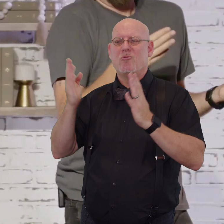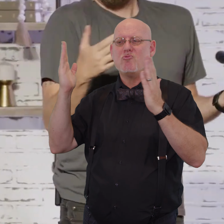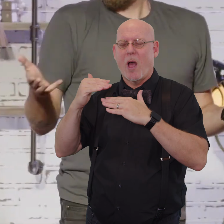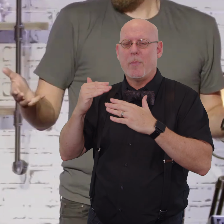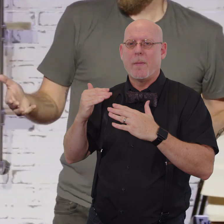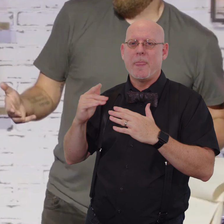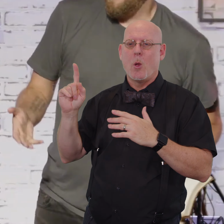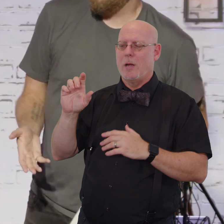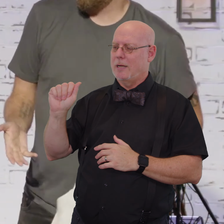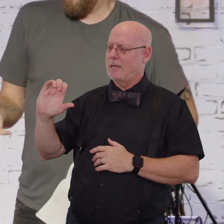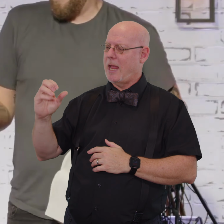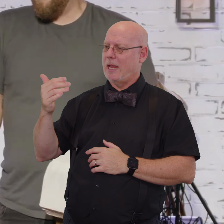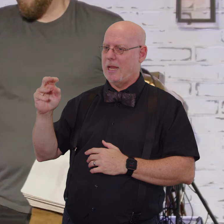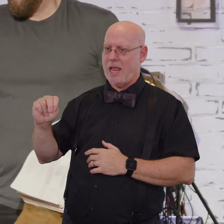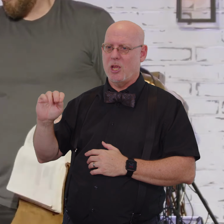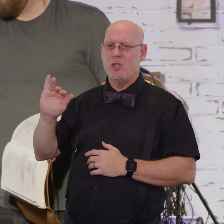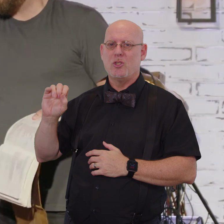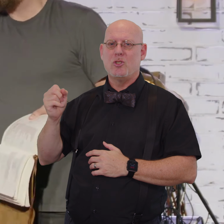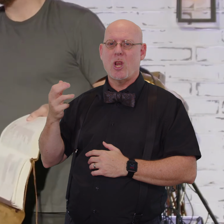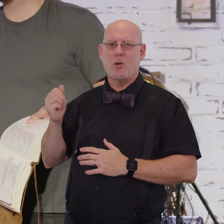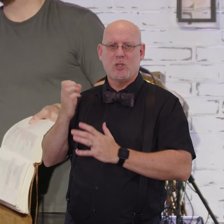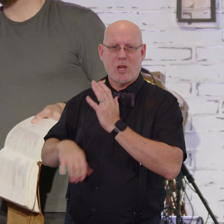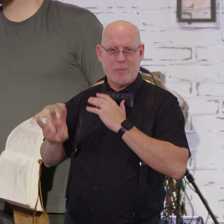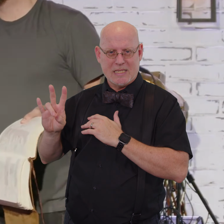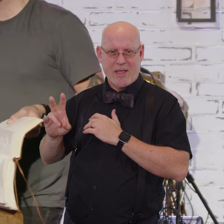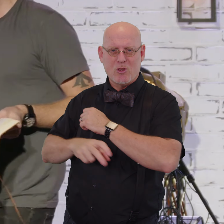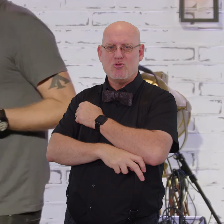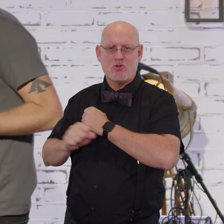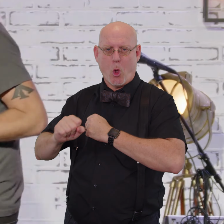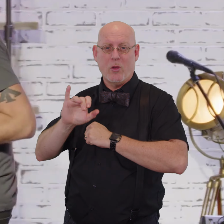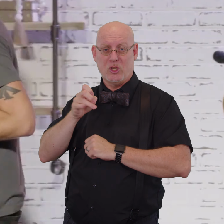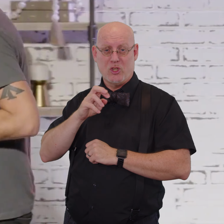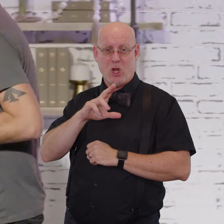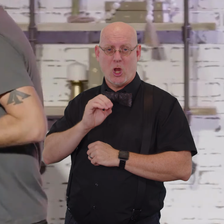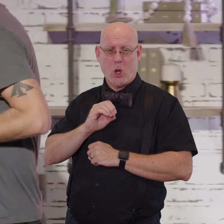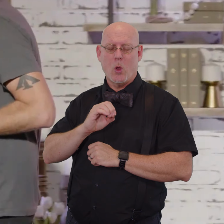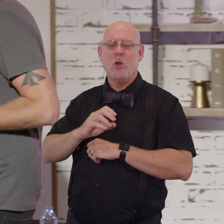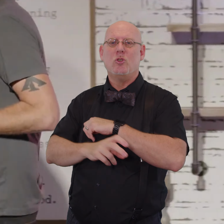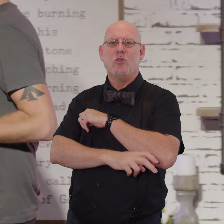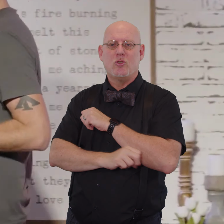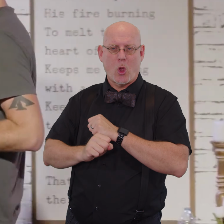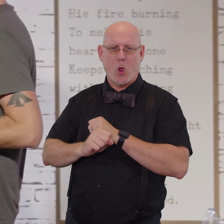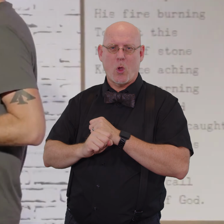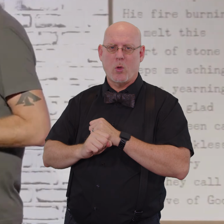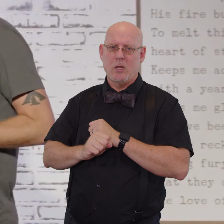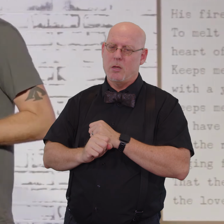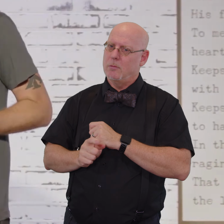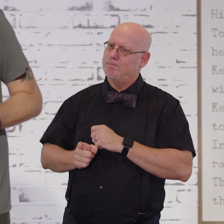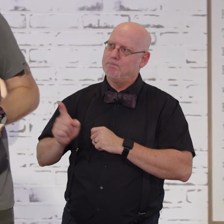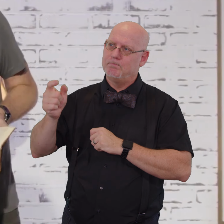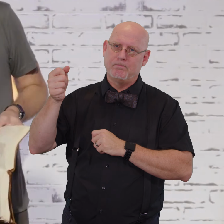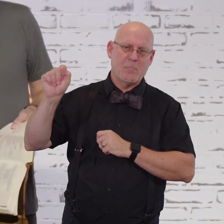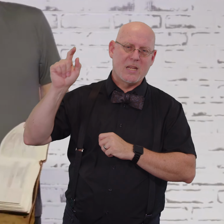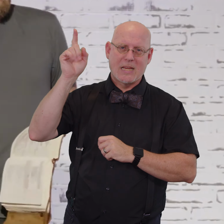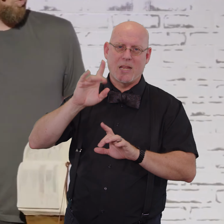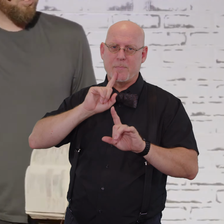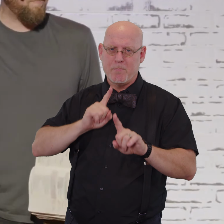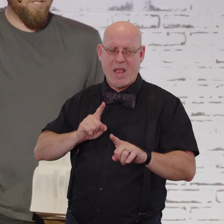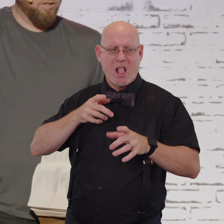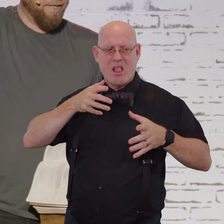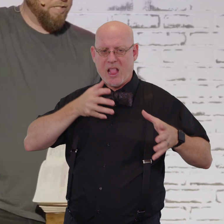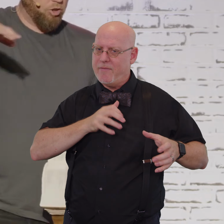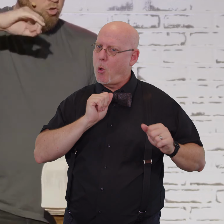means the valley of trouble it's the valley where Achan in Joshua chapter seven stole from the city of Jericho direct opposition rebellion